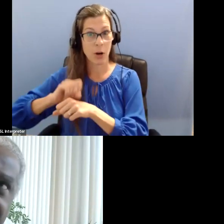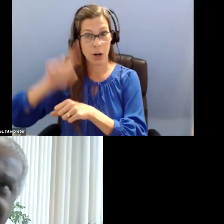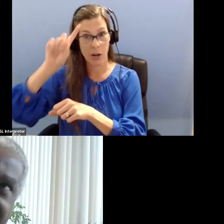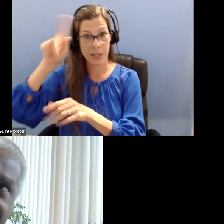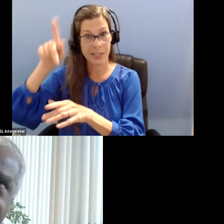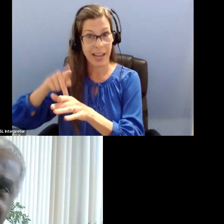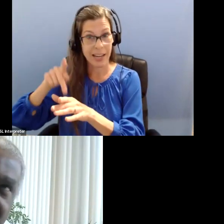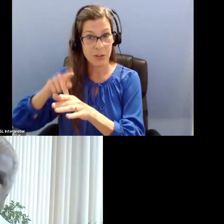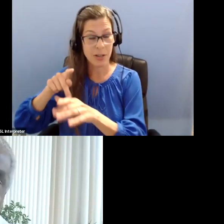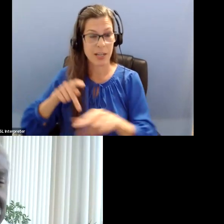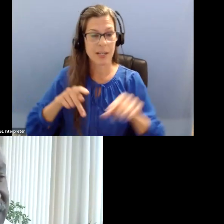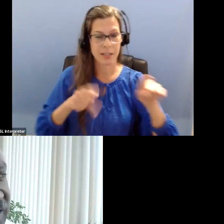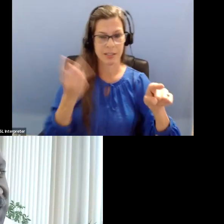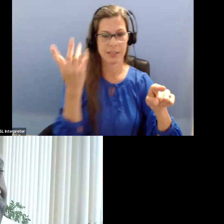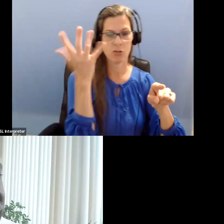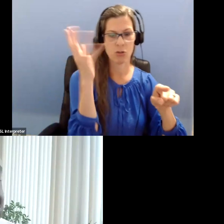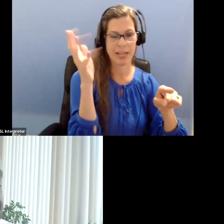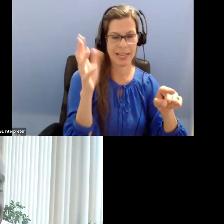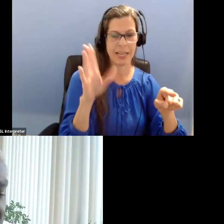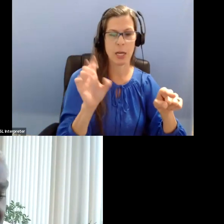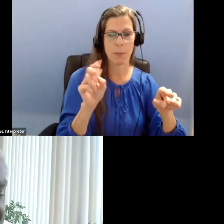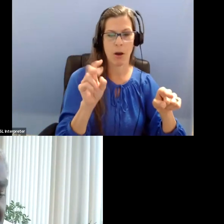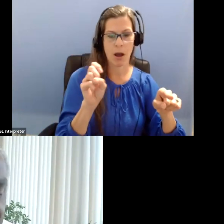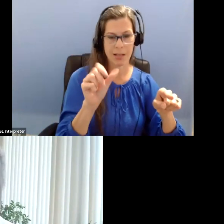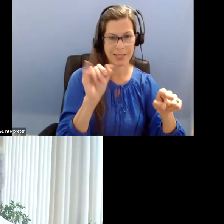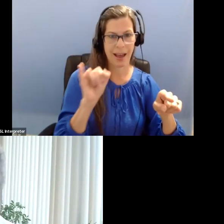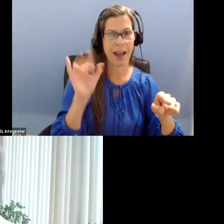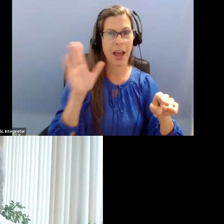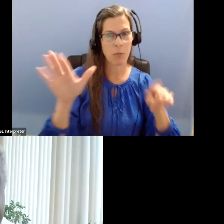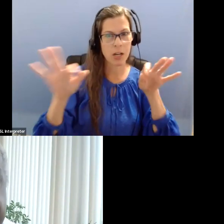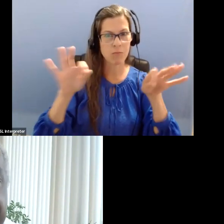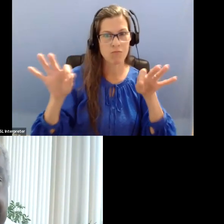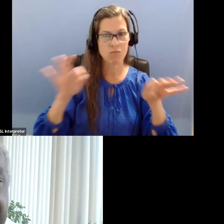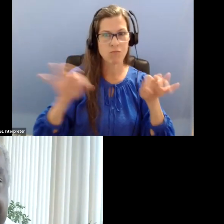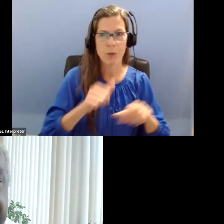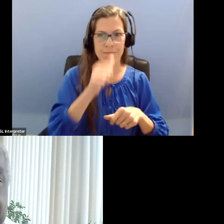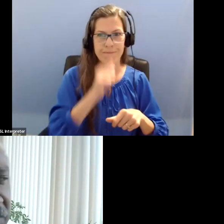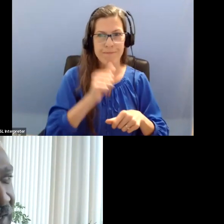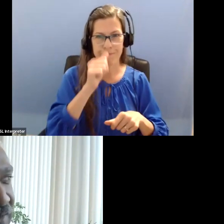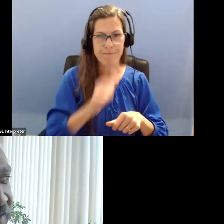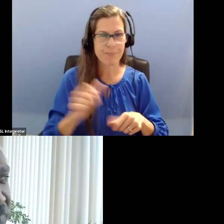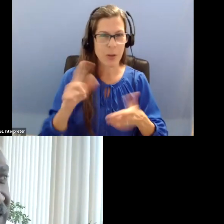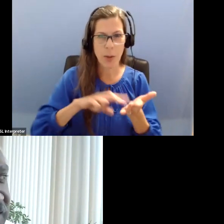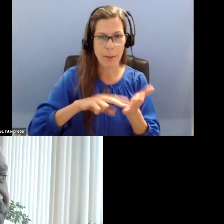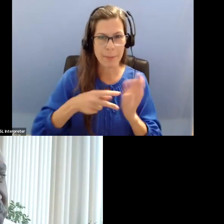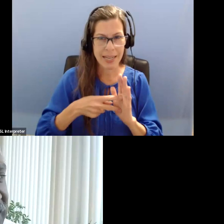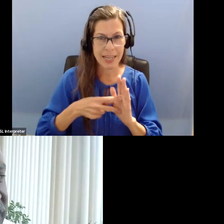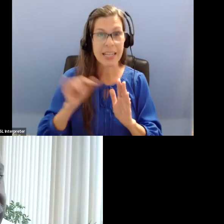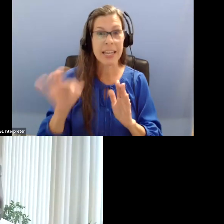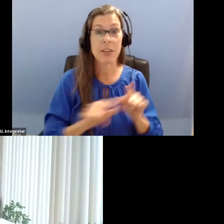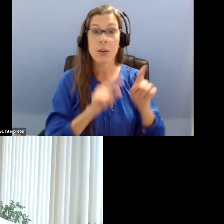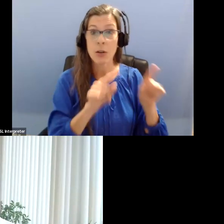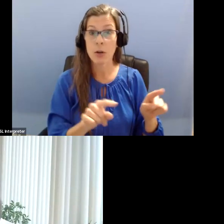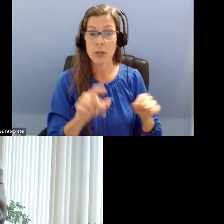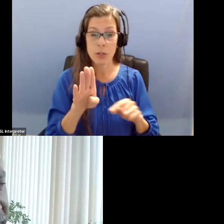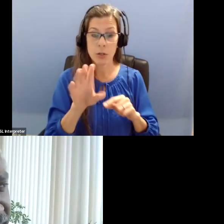metaphor because I think it can help explain things better than just my words alone might do. If you go down to the Bonsai